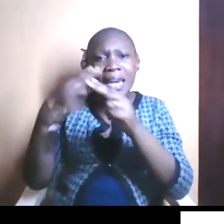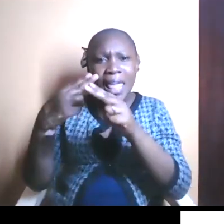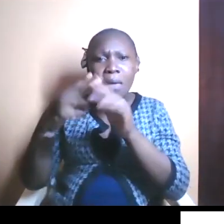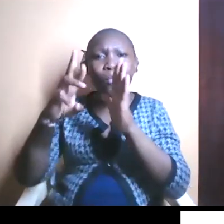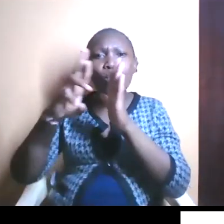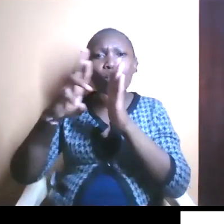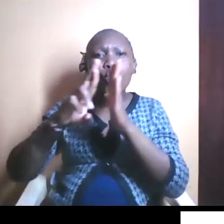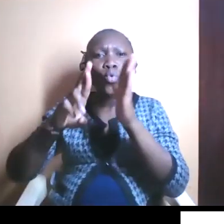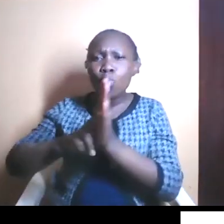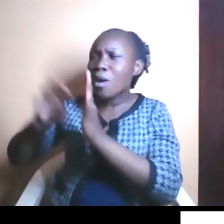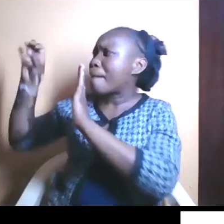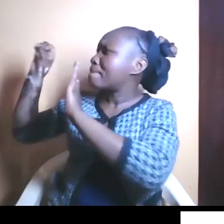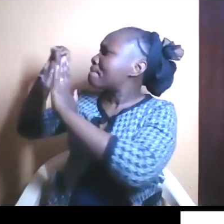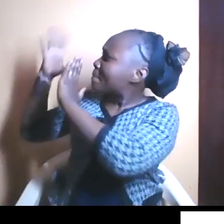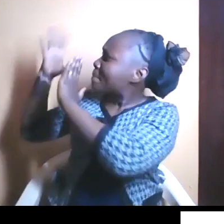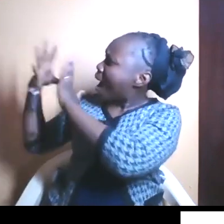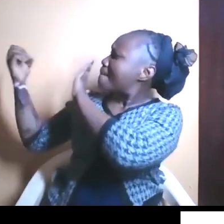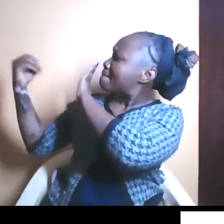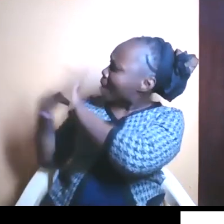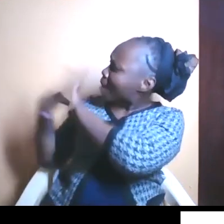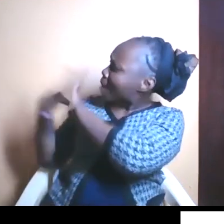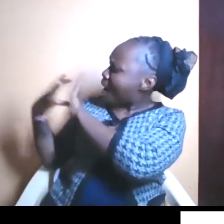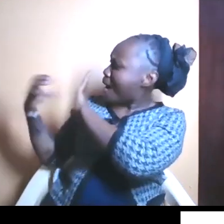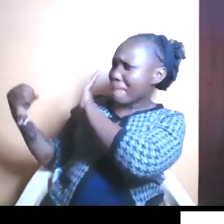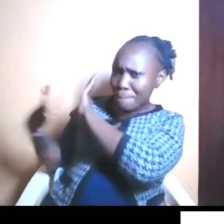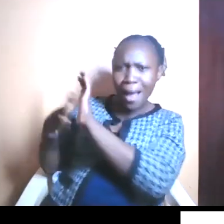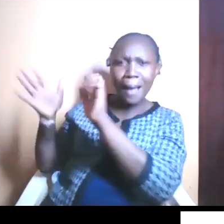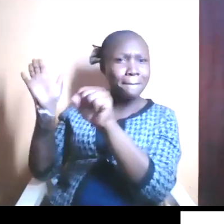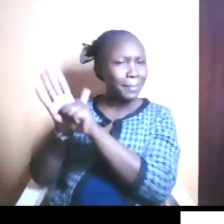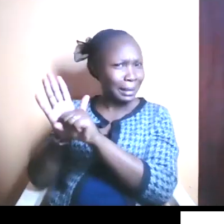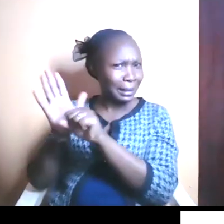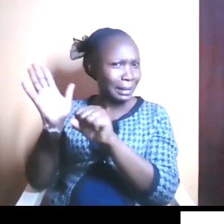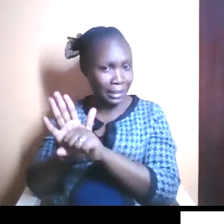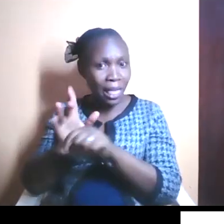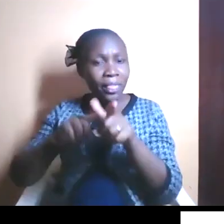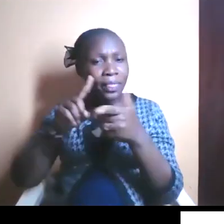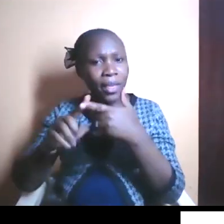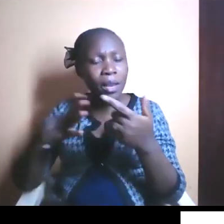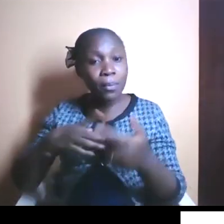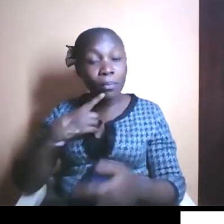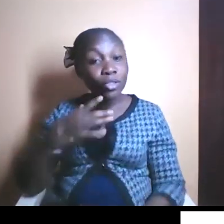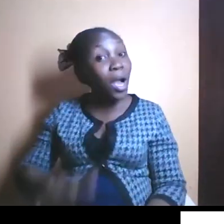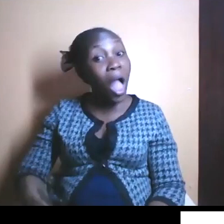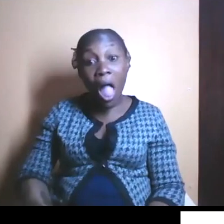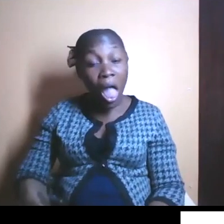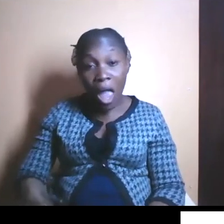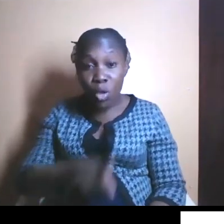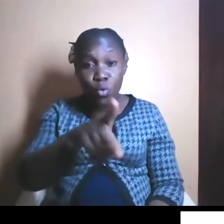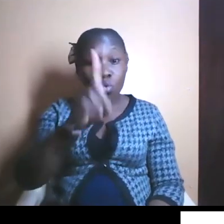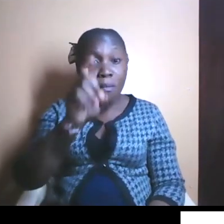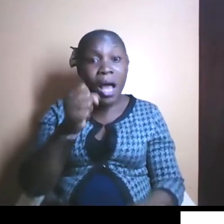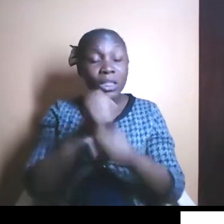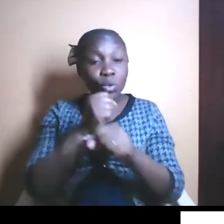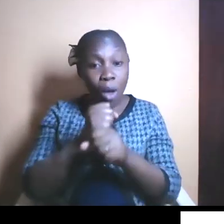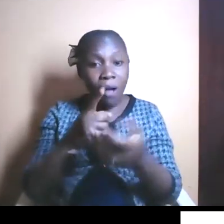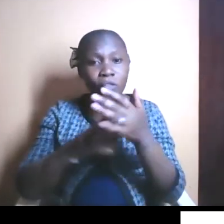the walls. And if you enter into the workspace, many people are talking about you have to work hard from your job